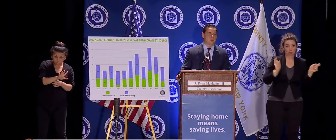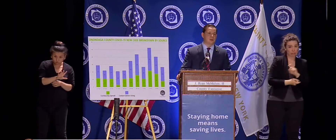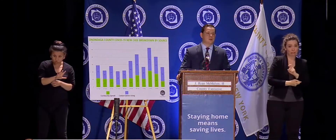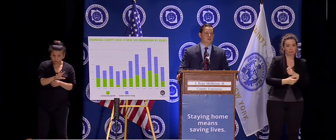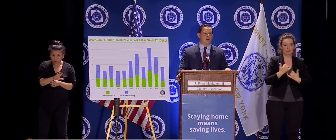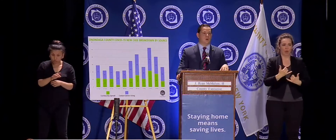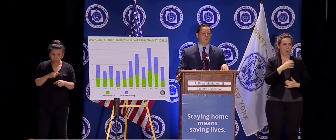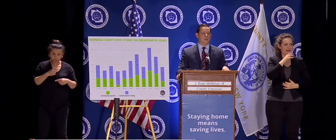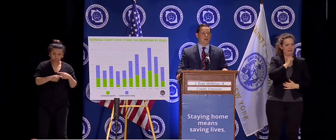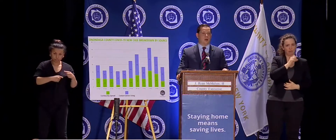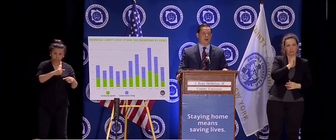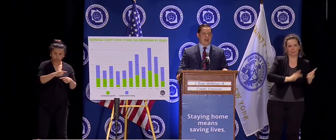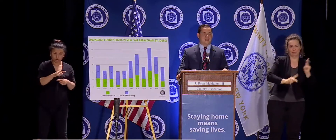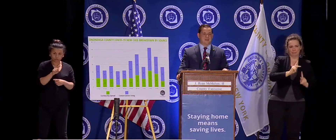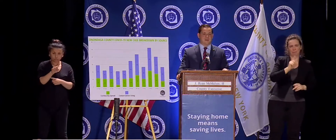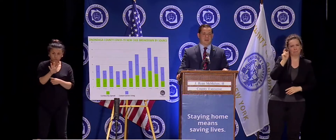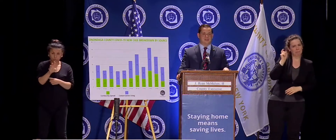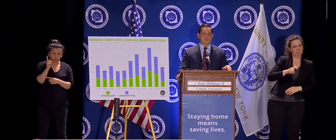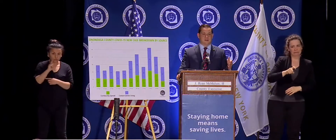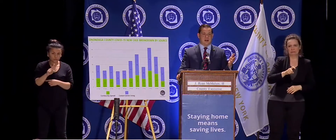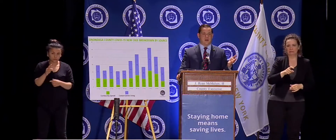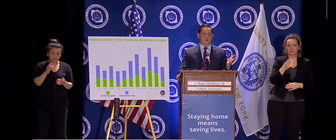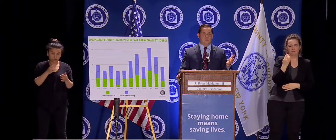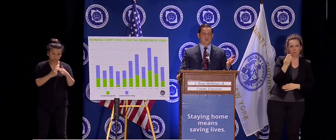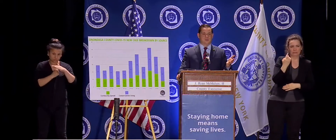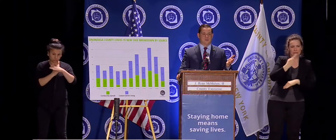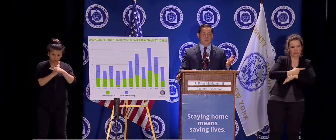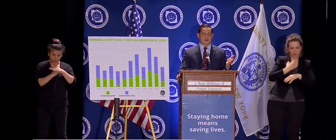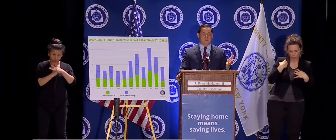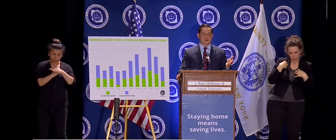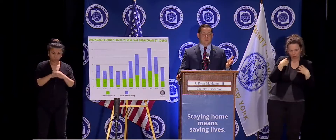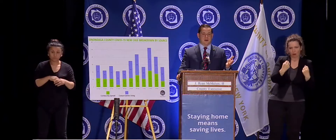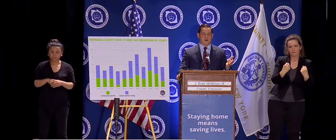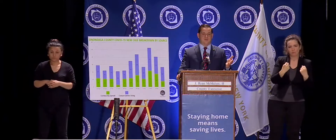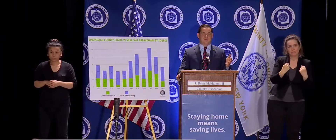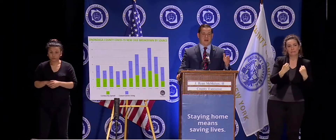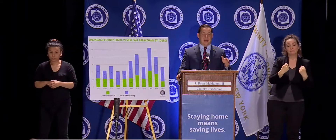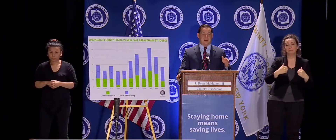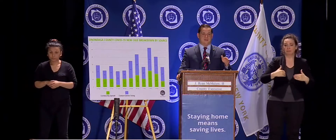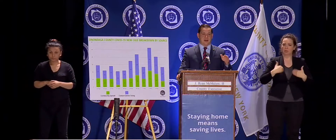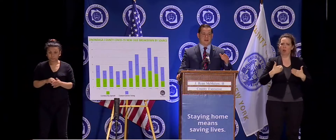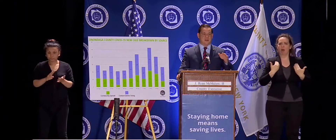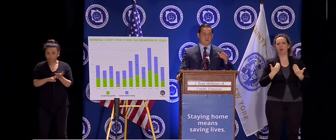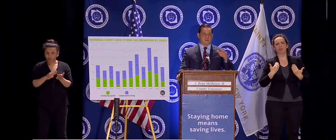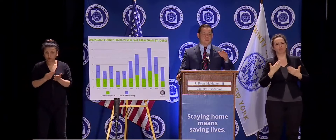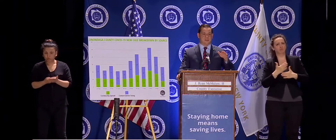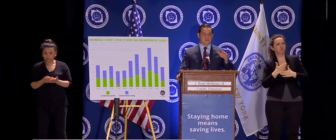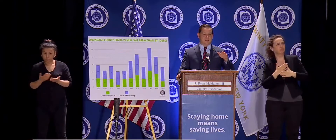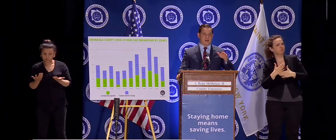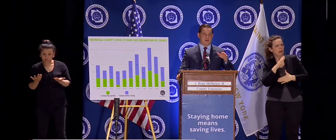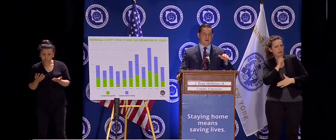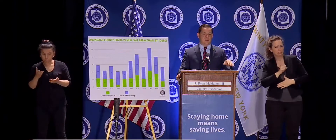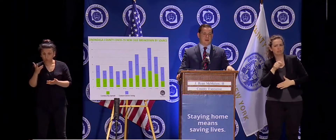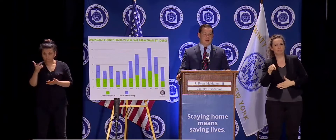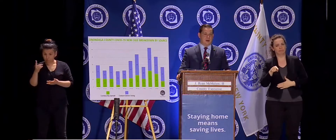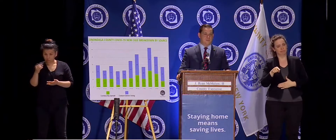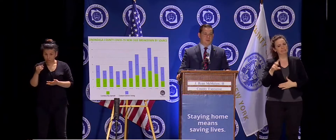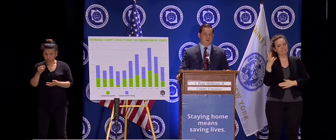days. So our active cases are now going to stay flat, if not increasing each